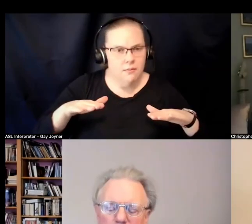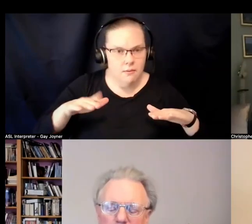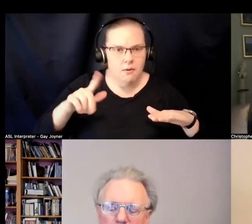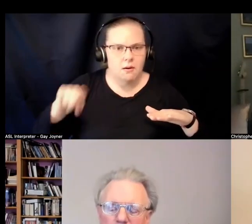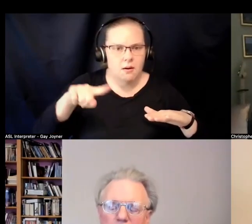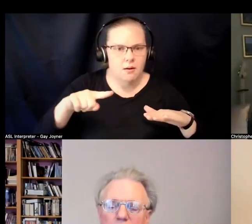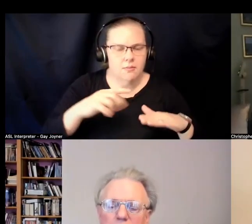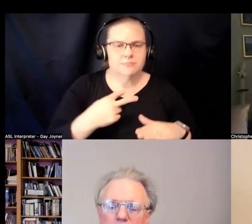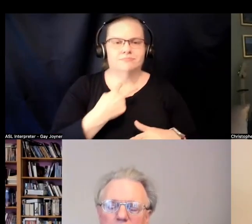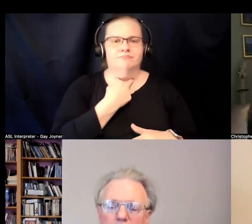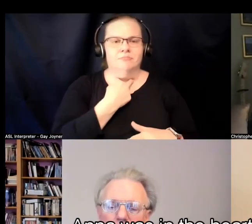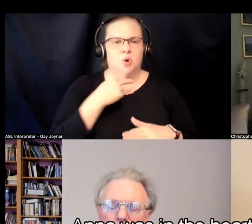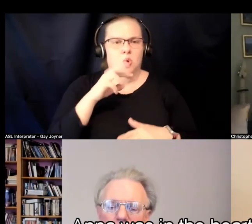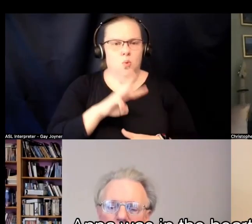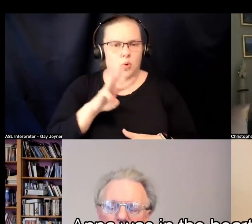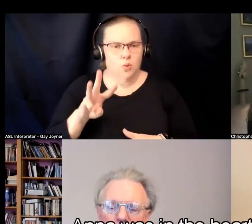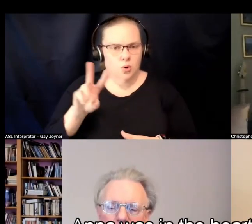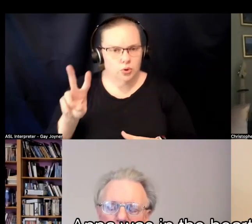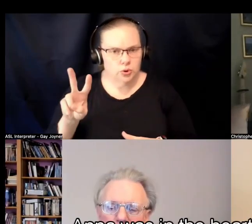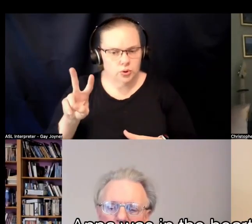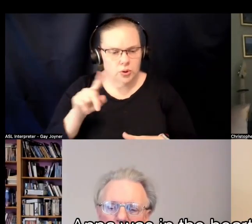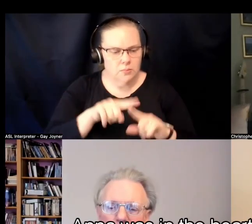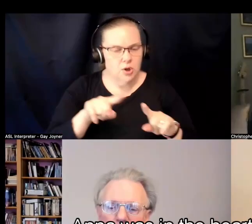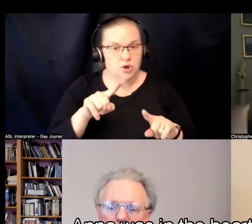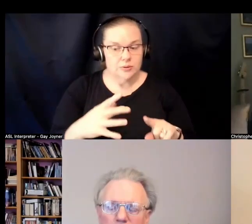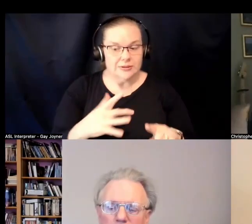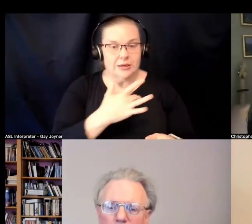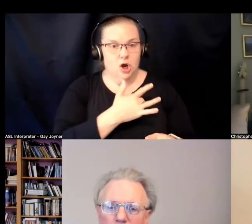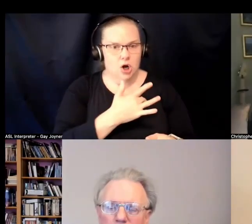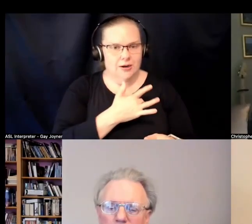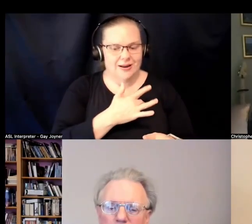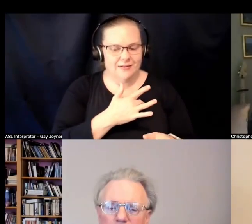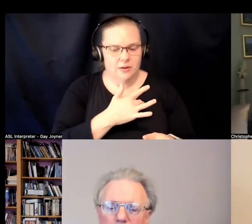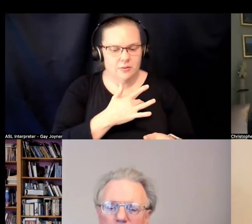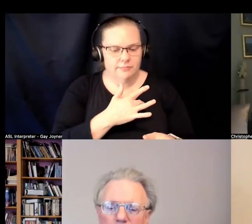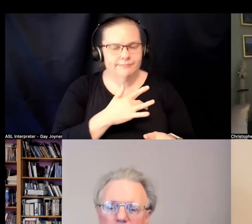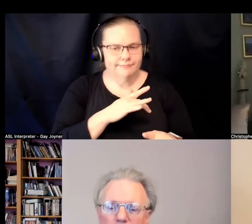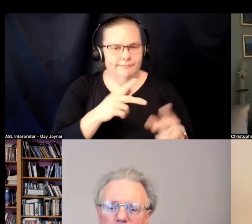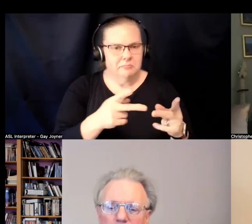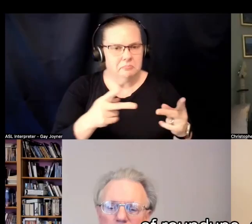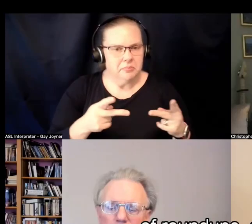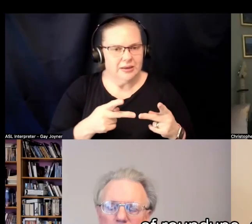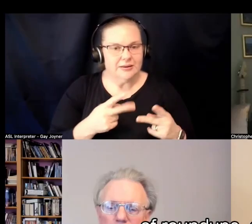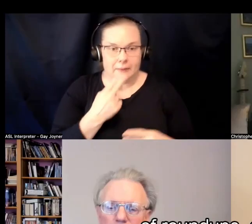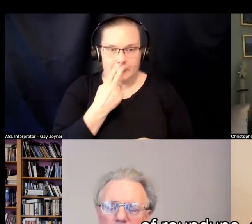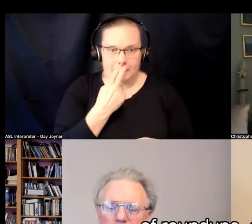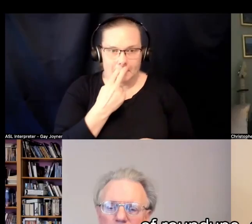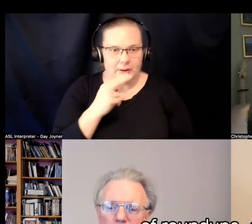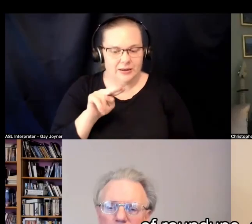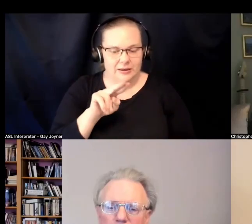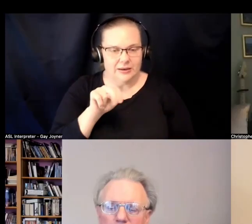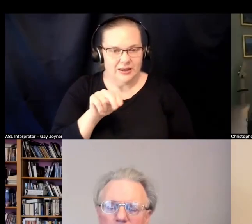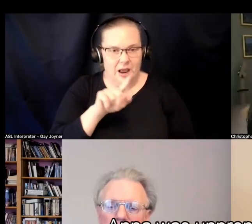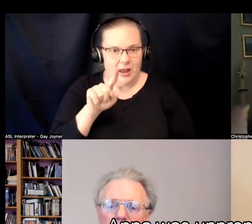On this second mission, Anna was in the heart of the imploding Nazi state. Though she had heard terrible stories of roundups, ghettos,